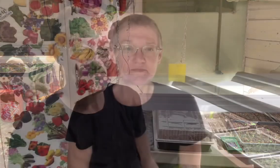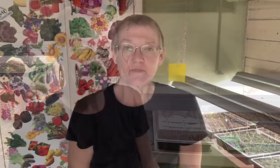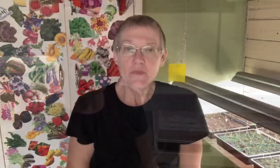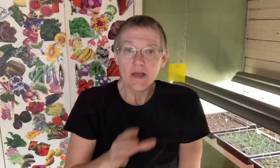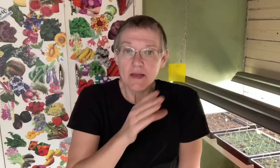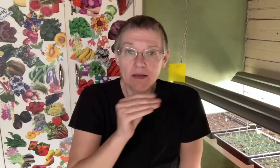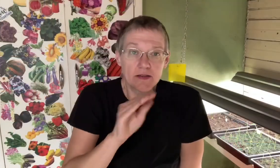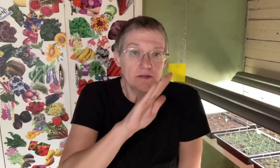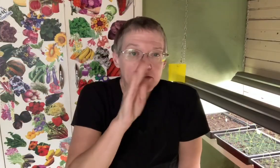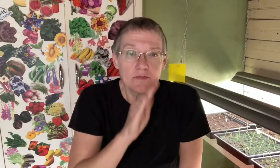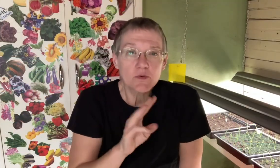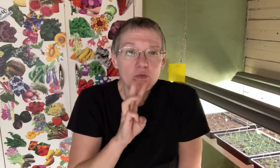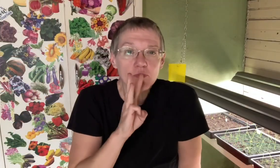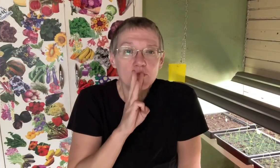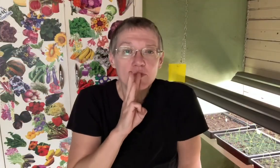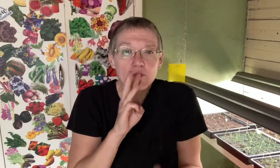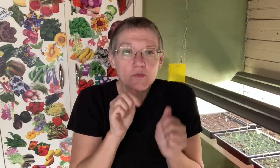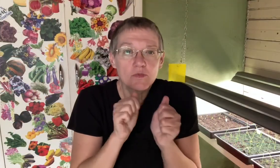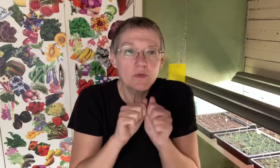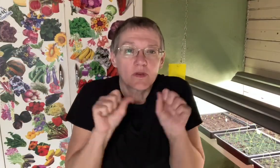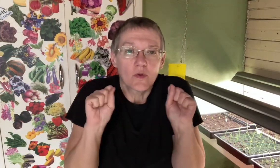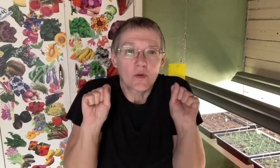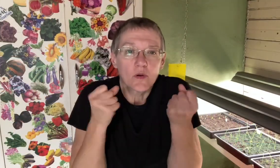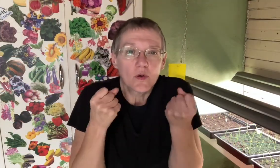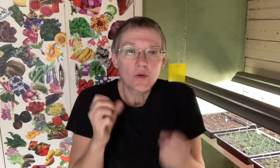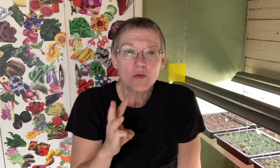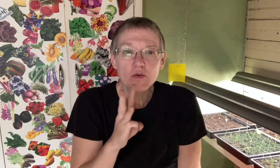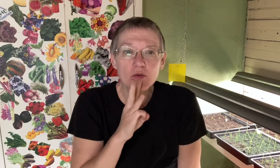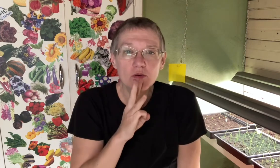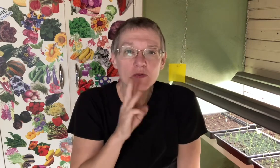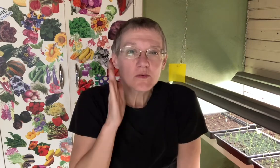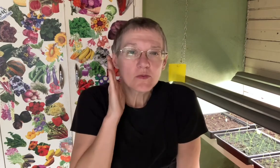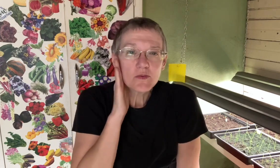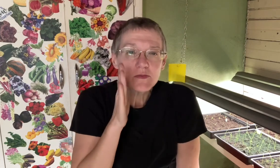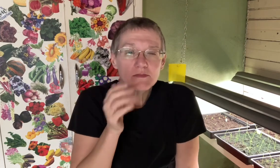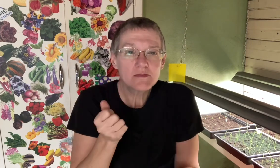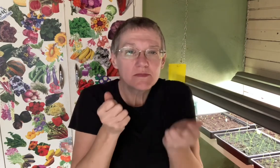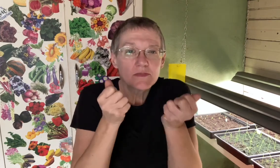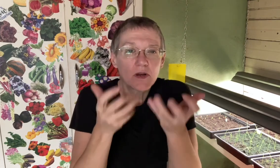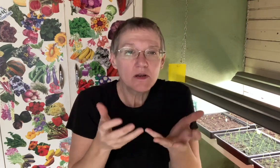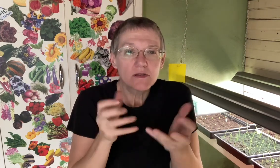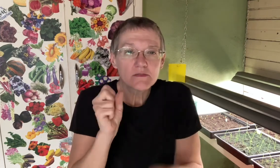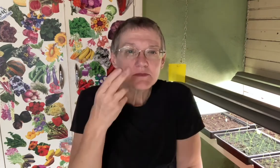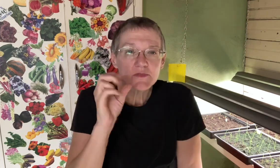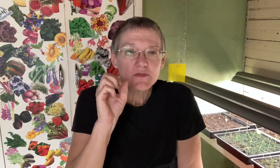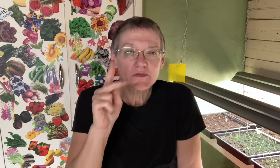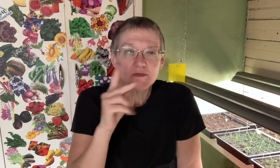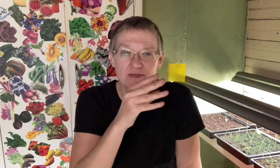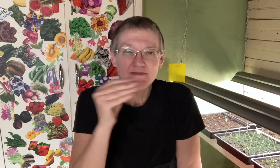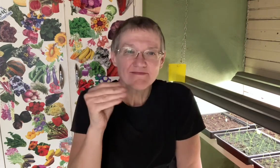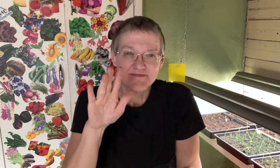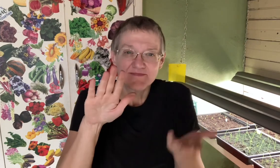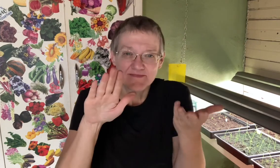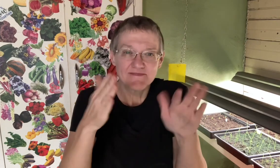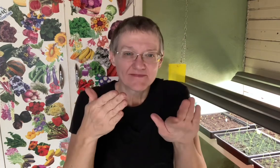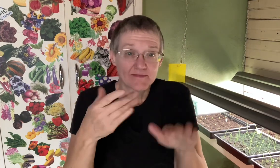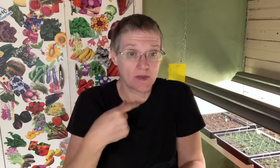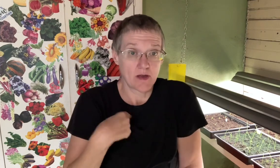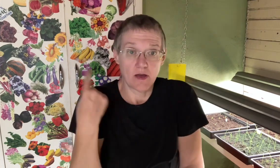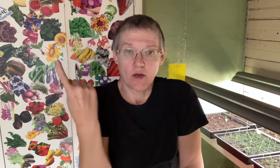community. And never water with cold water. It's going to cause cold shock and the plants are